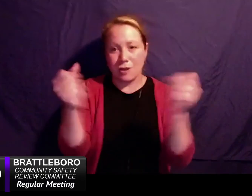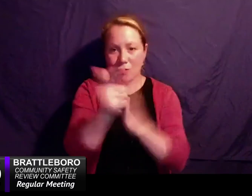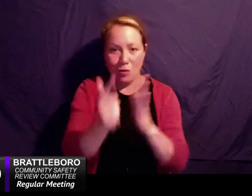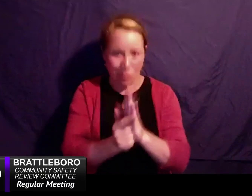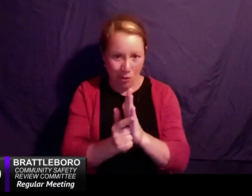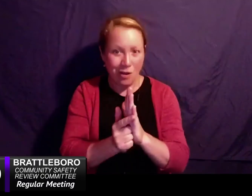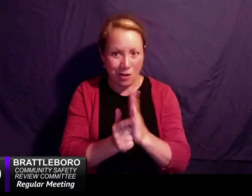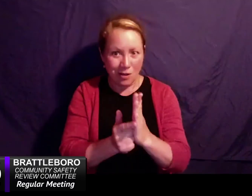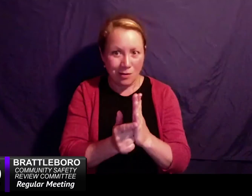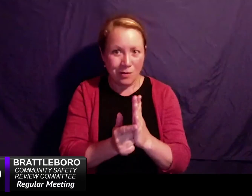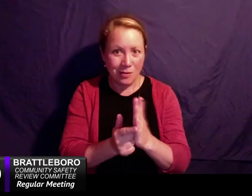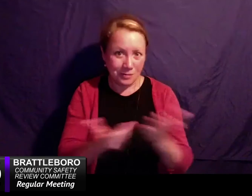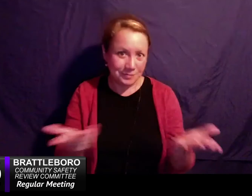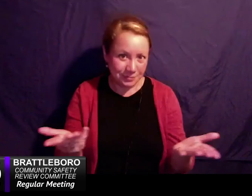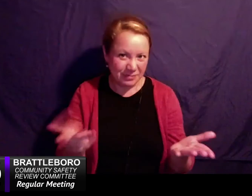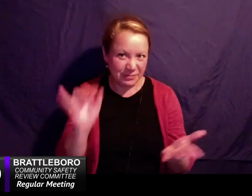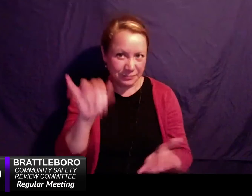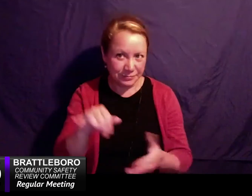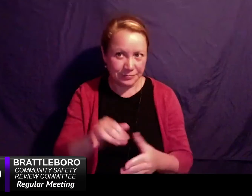right?